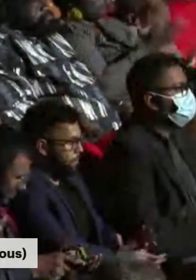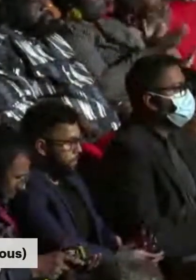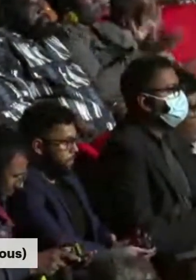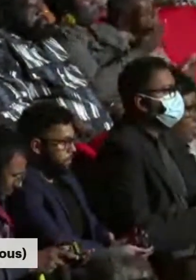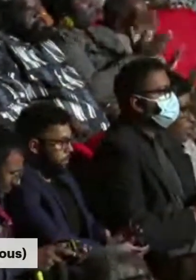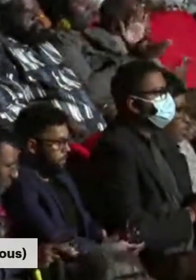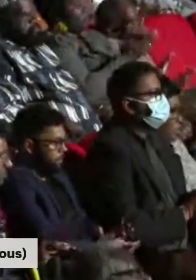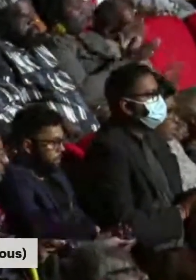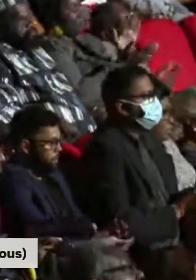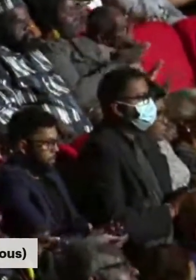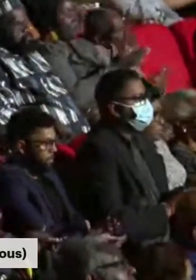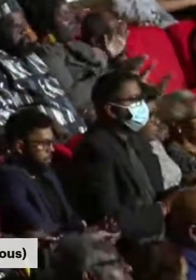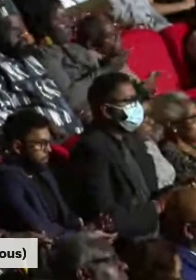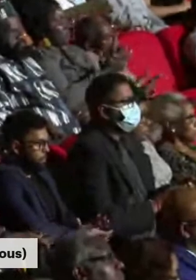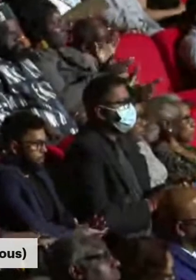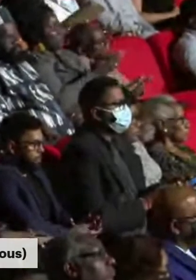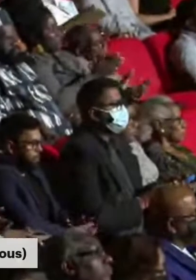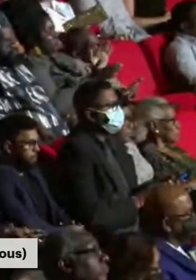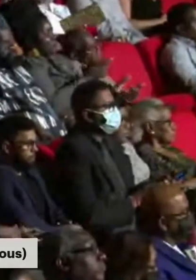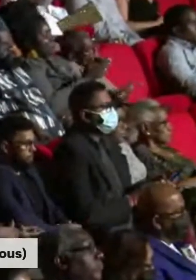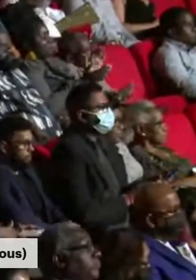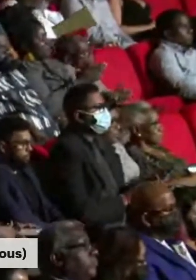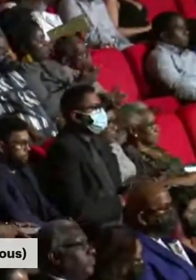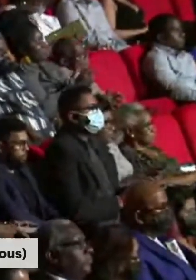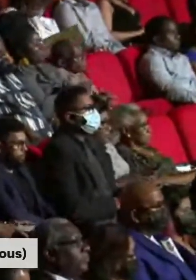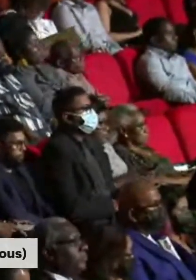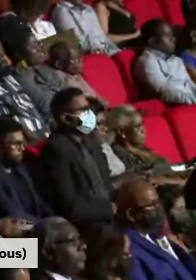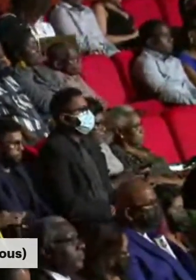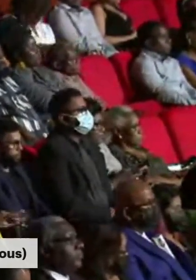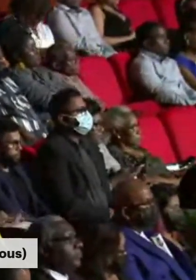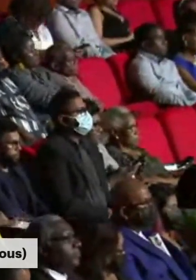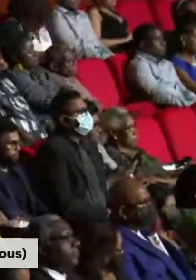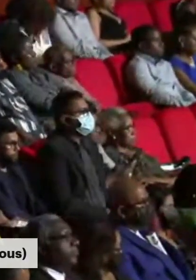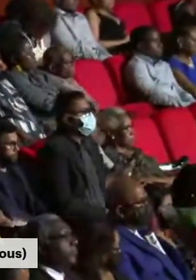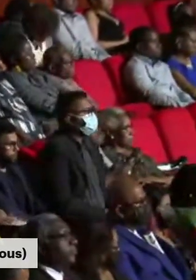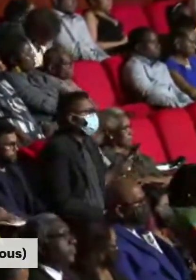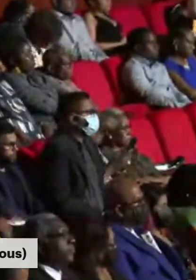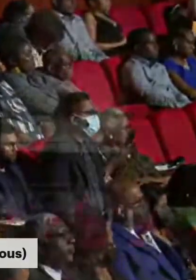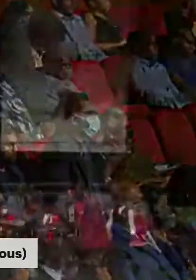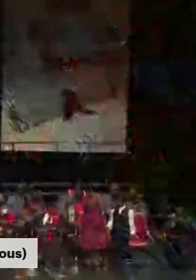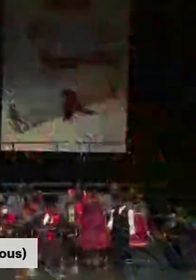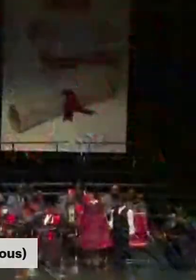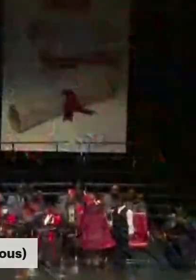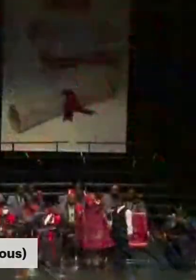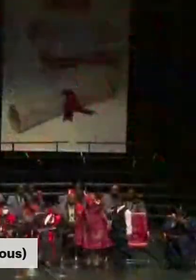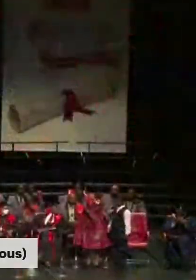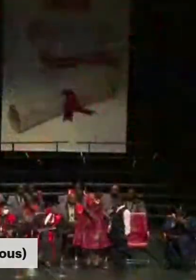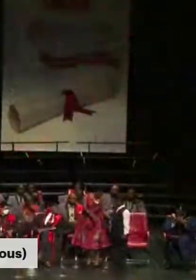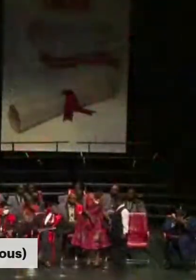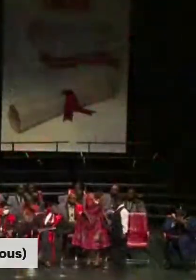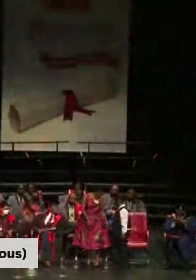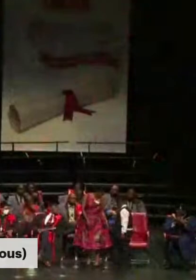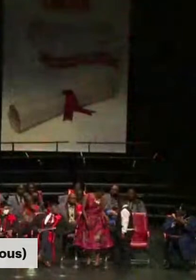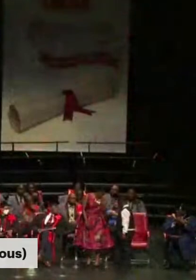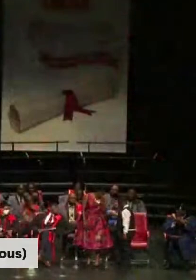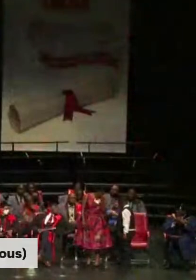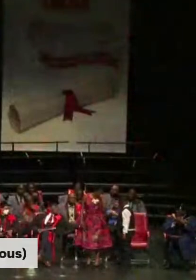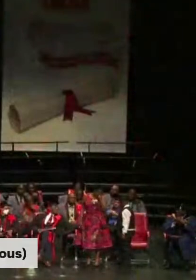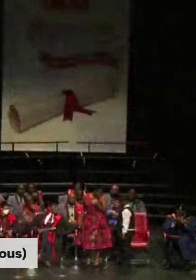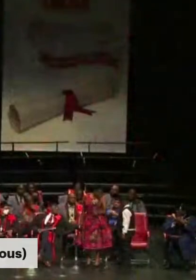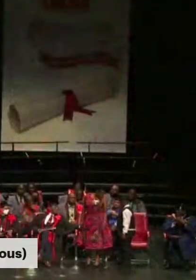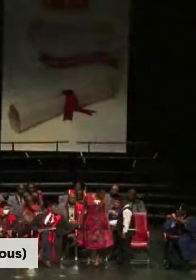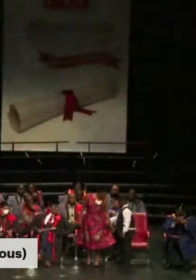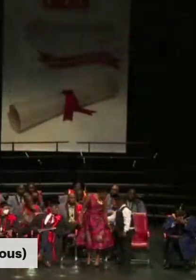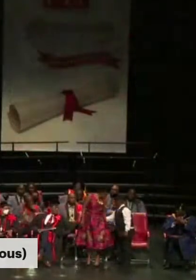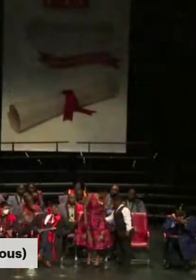Chancellor, the certificate for Desmond Wheat, Honorary Doctor of Humane Letters, posthumously, is being accepted by his wife,